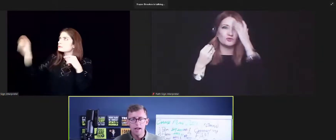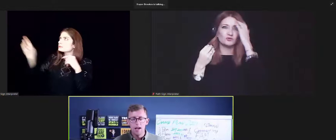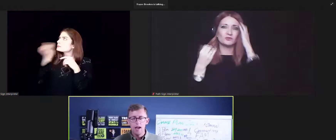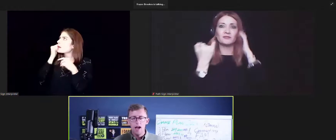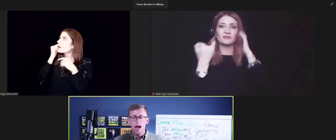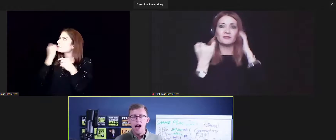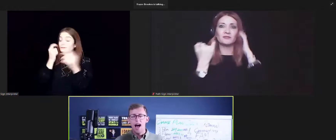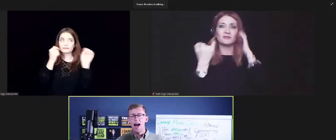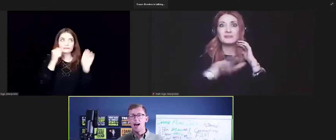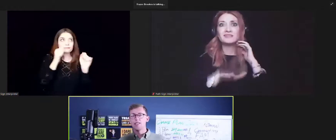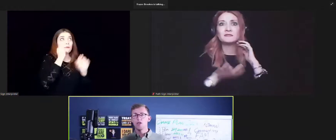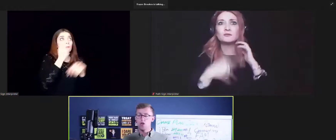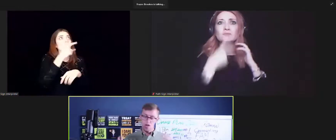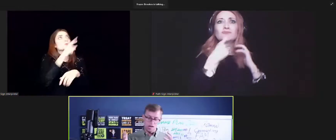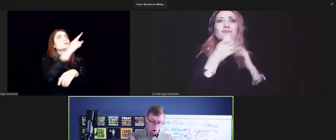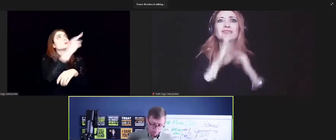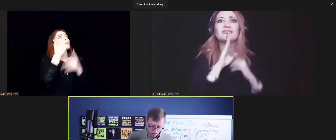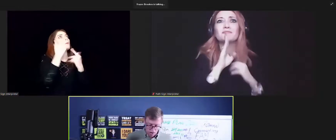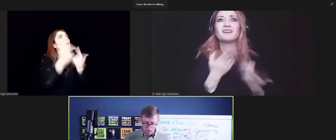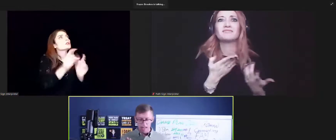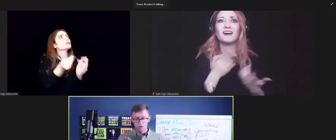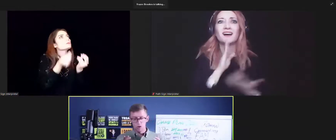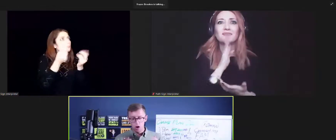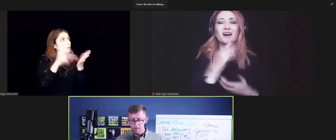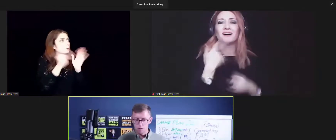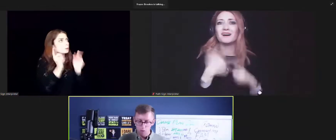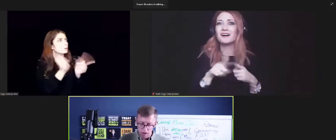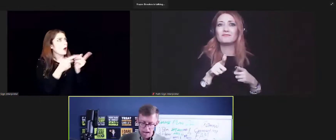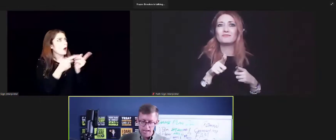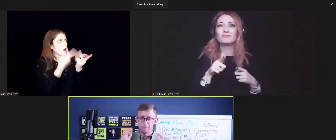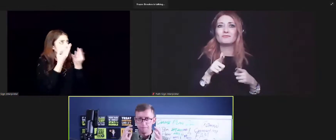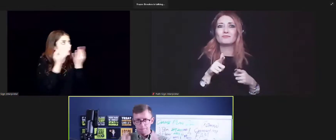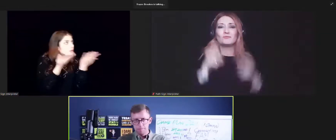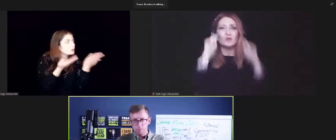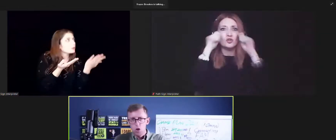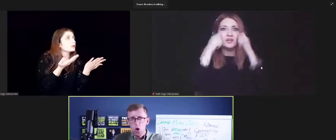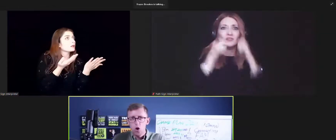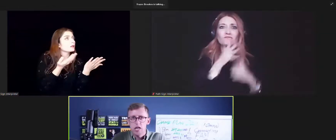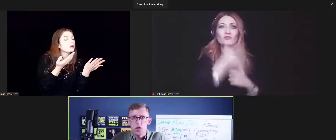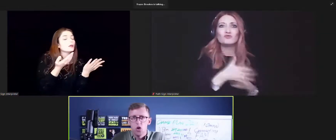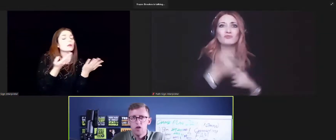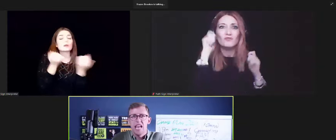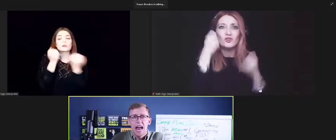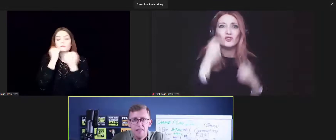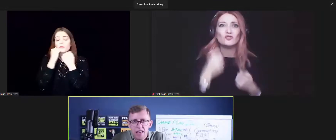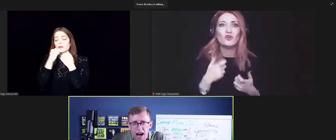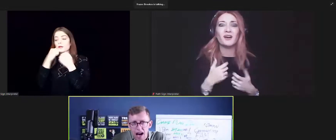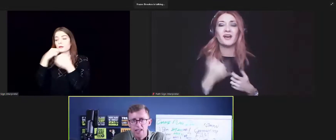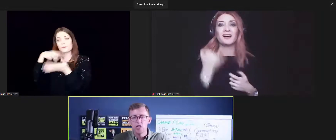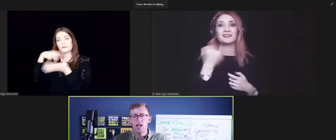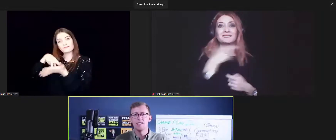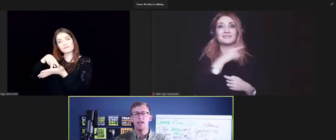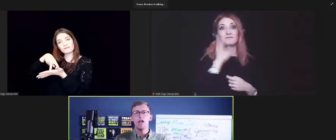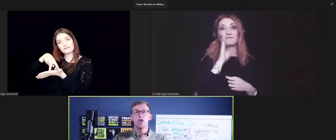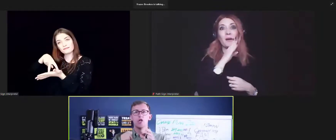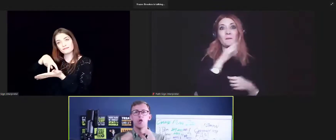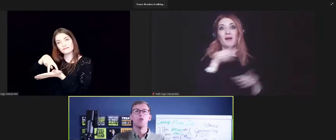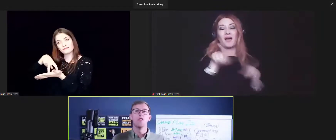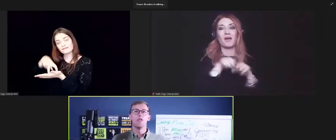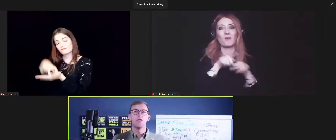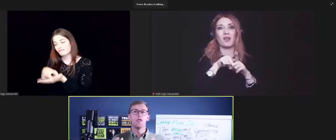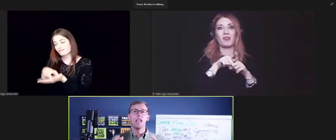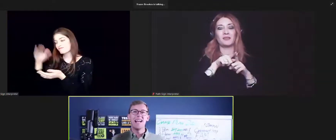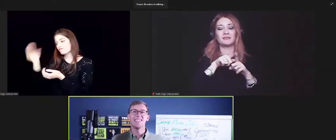okay? And she got down on his level, got down on one knee and looked her son dead in the eye and said,